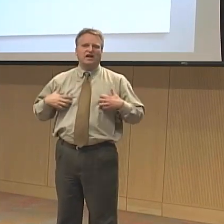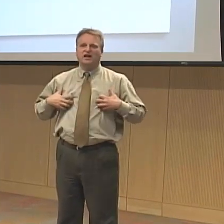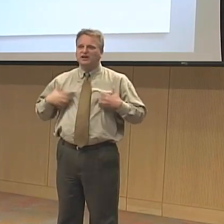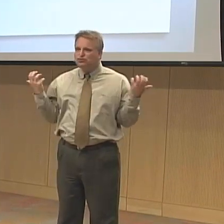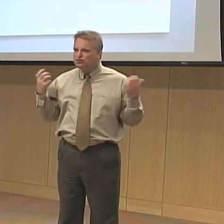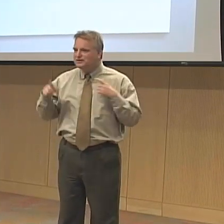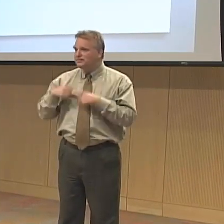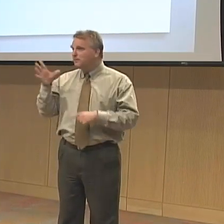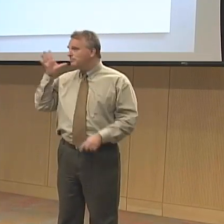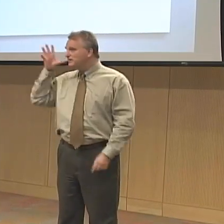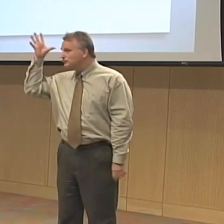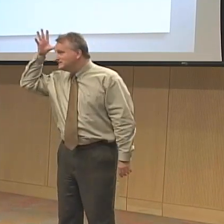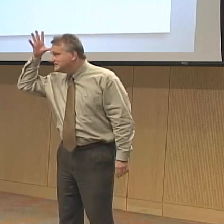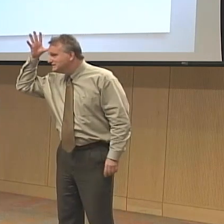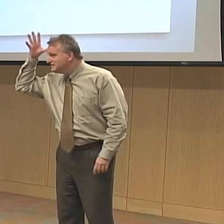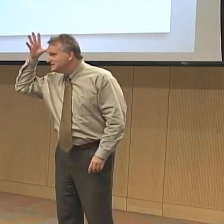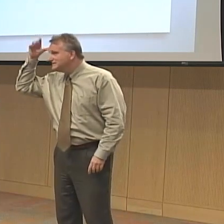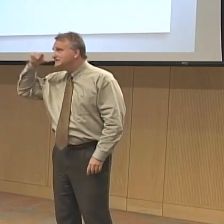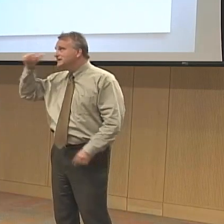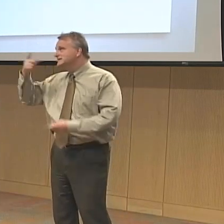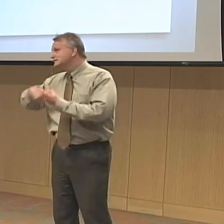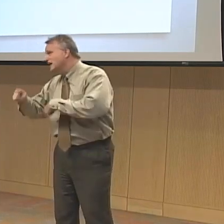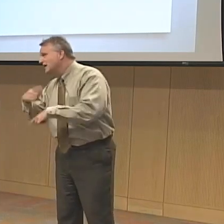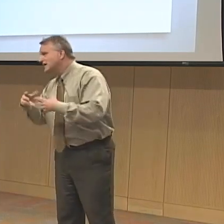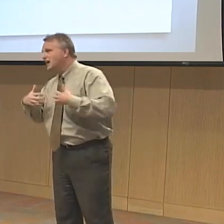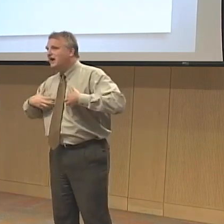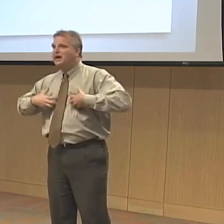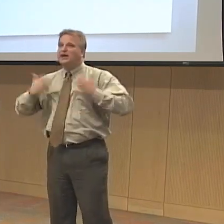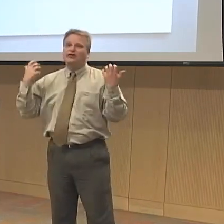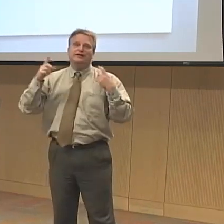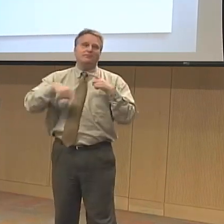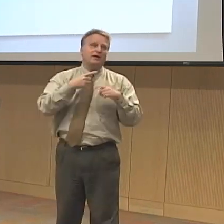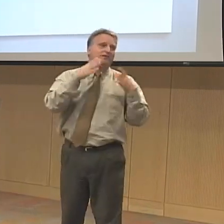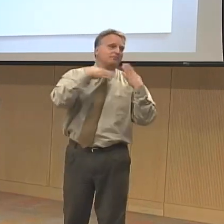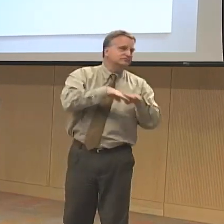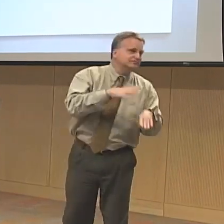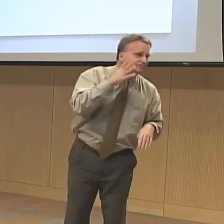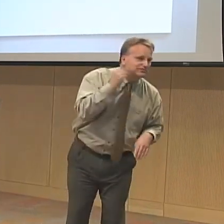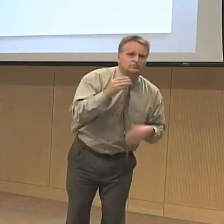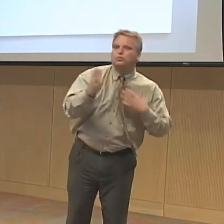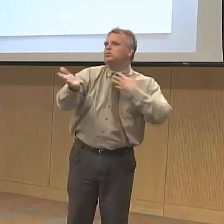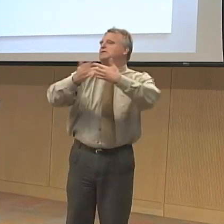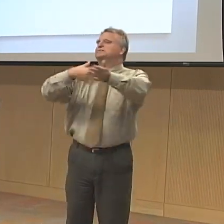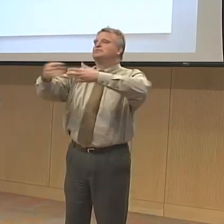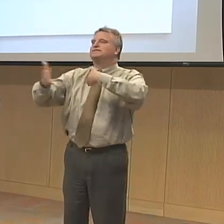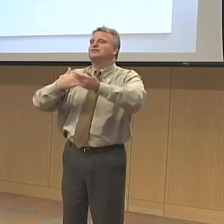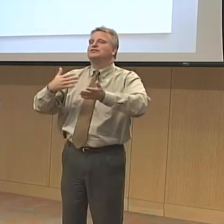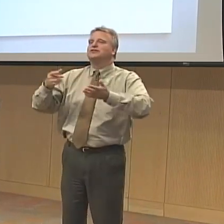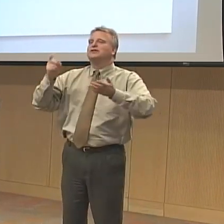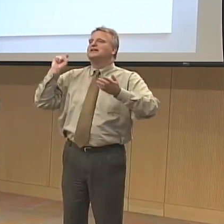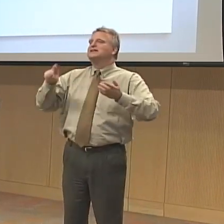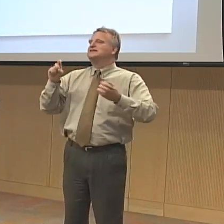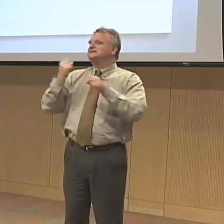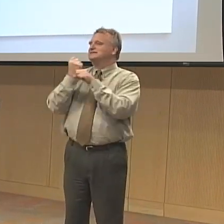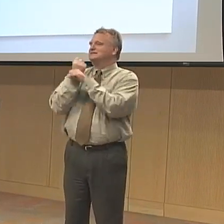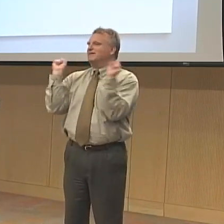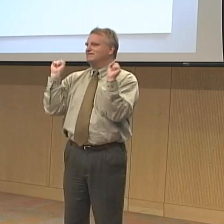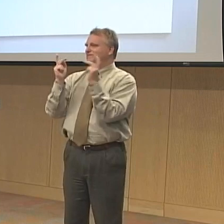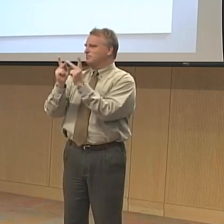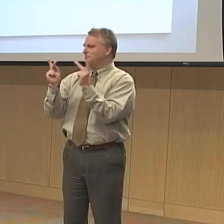Many of my students harbor anger about their parents not signing, about being mainstreamed, whatever the issue is. They need a safe